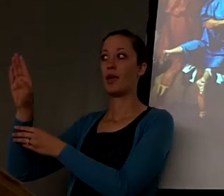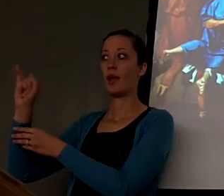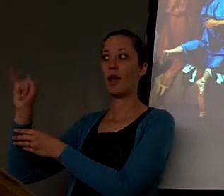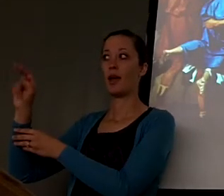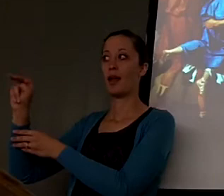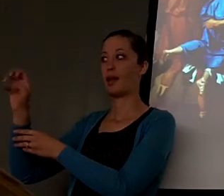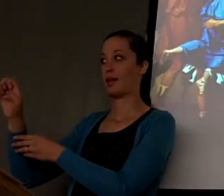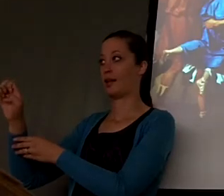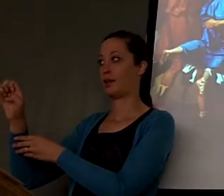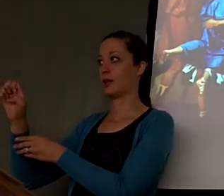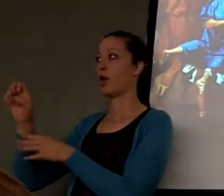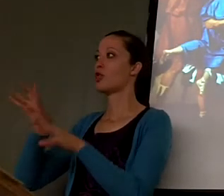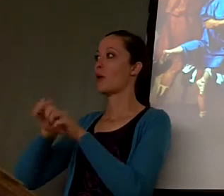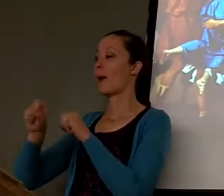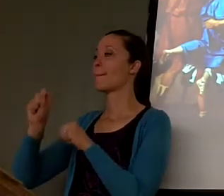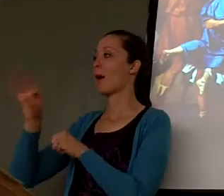S-A-B-I-N-E. Sabine.